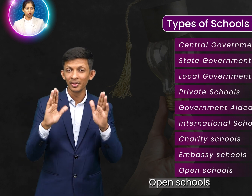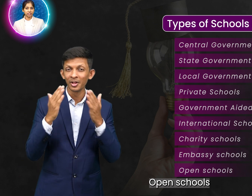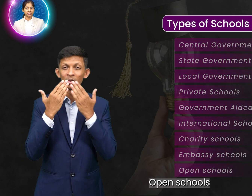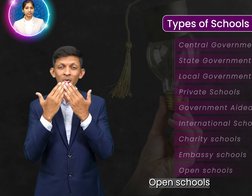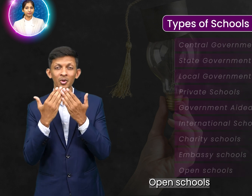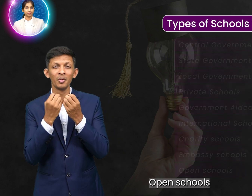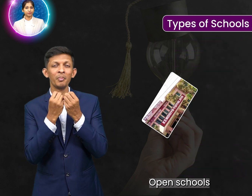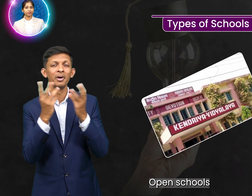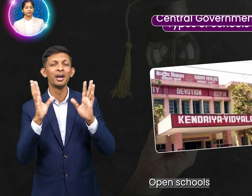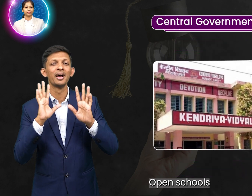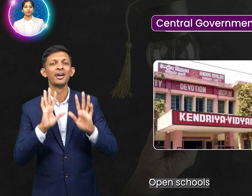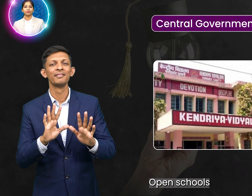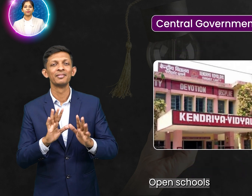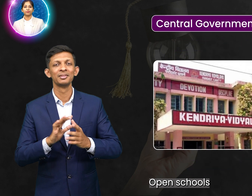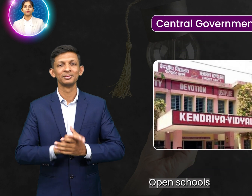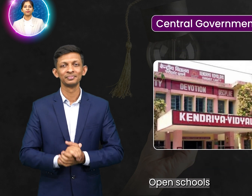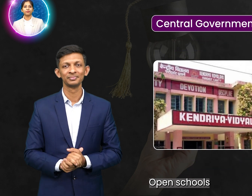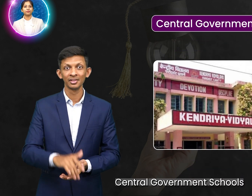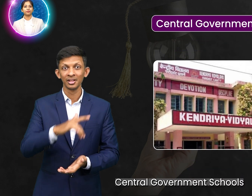open schools.